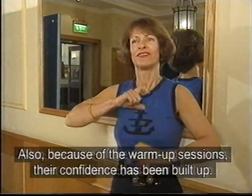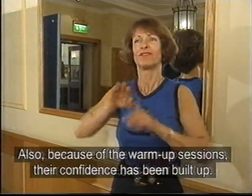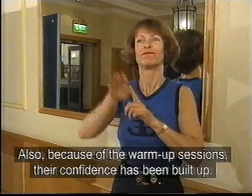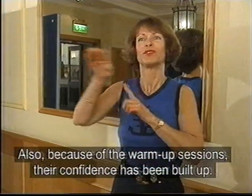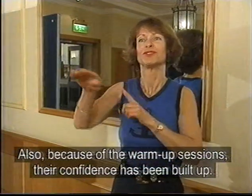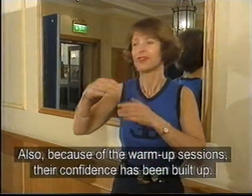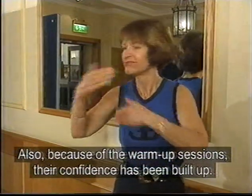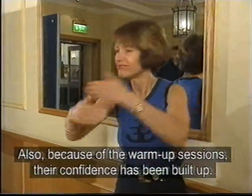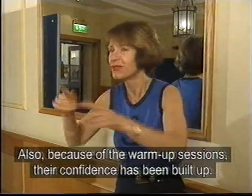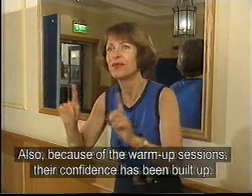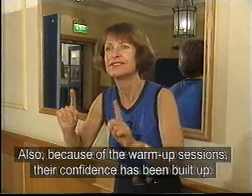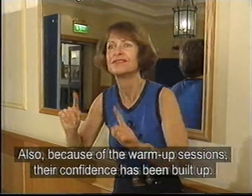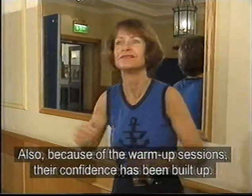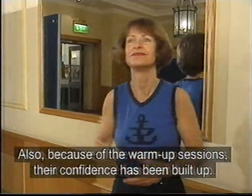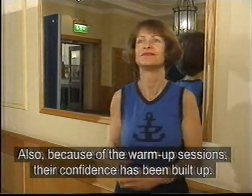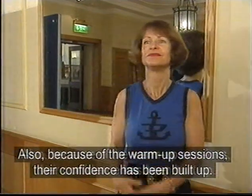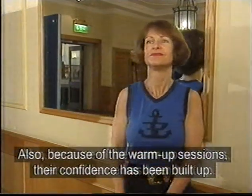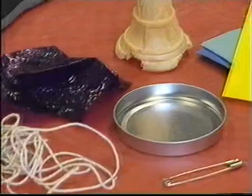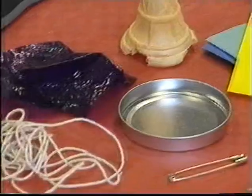has been built up for the future.